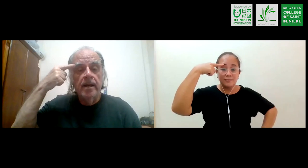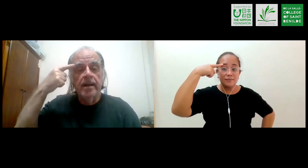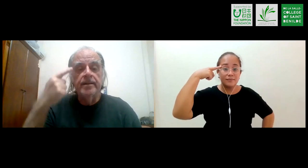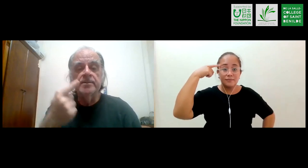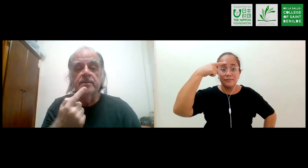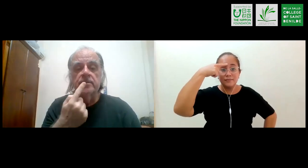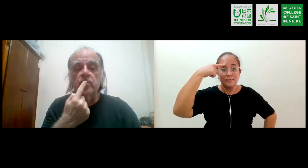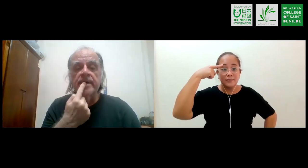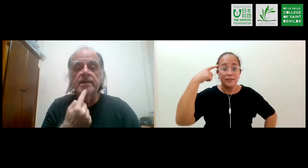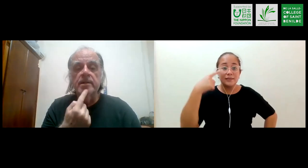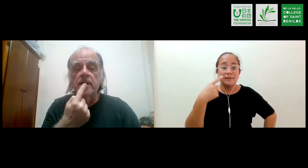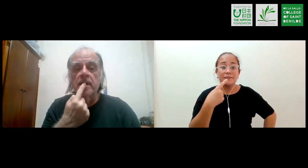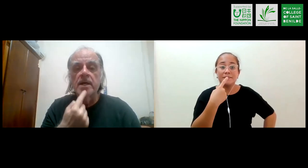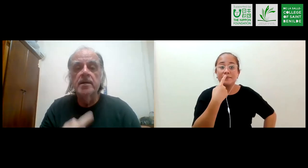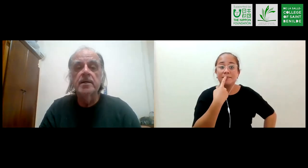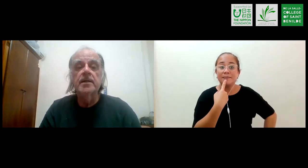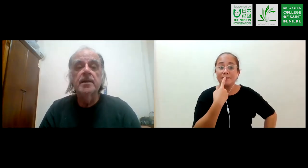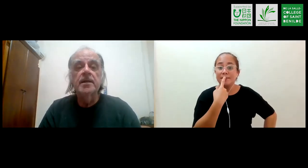and this is red.